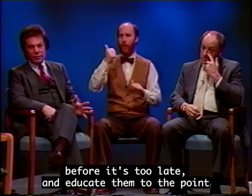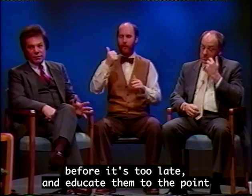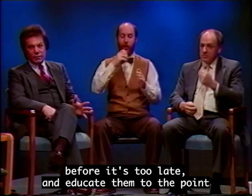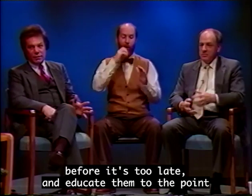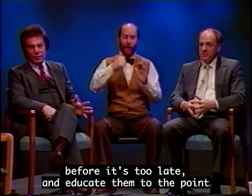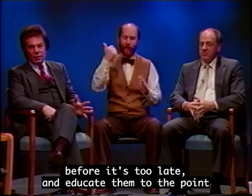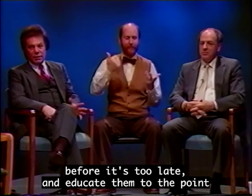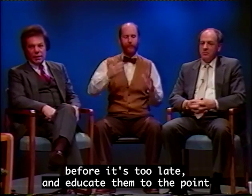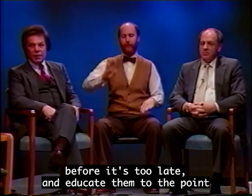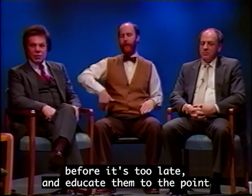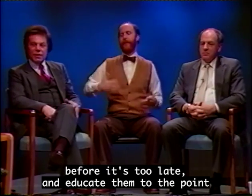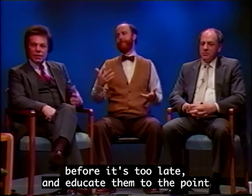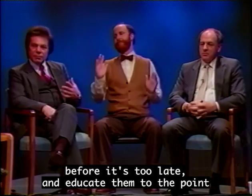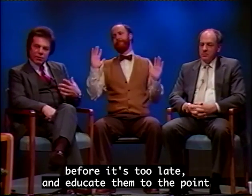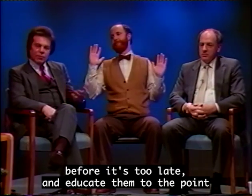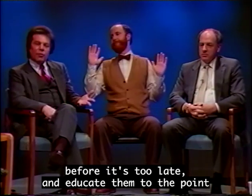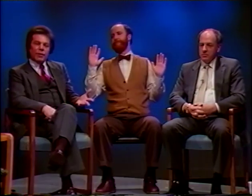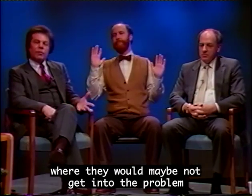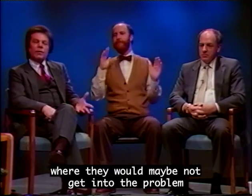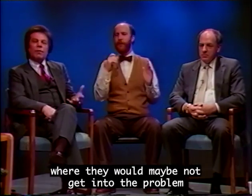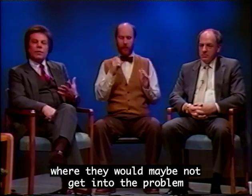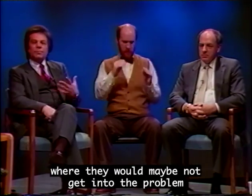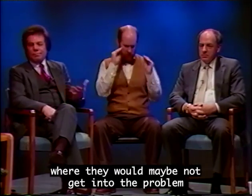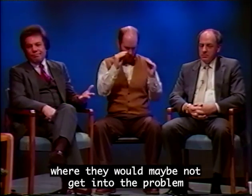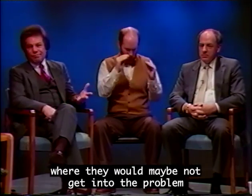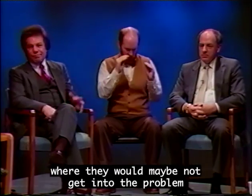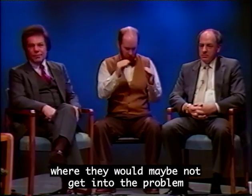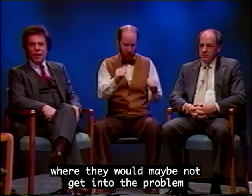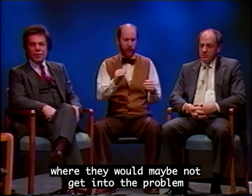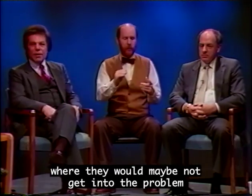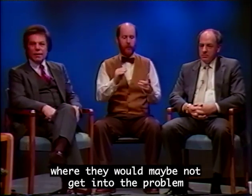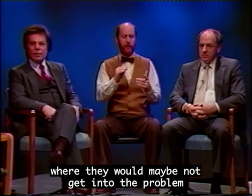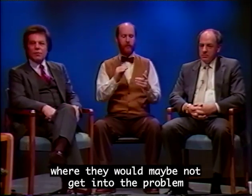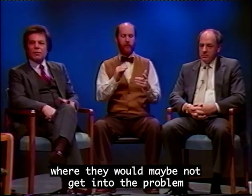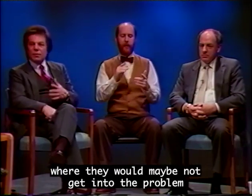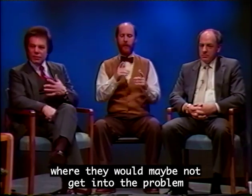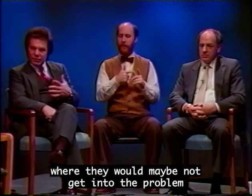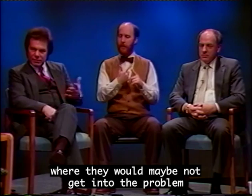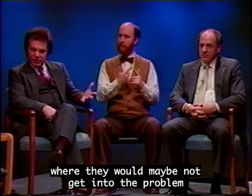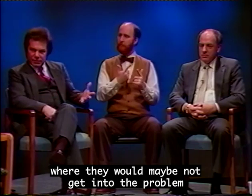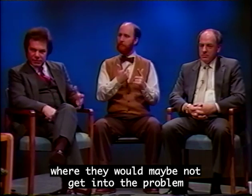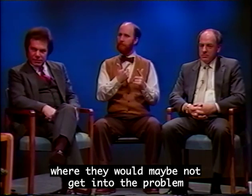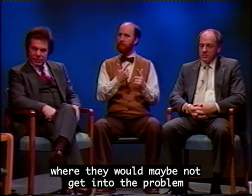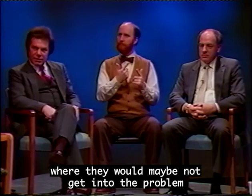late, and educate them to the point where they would maybe not get into the